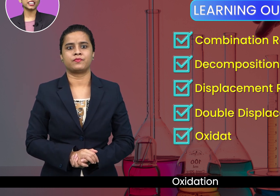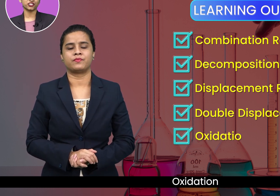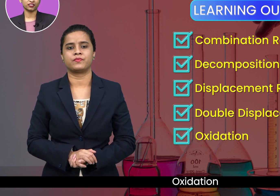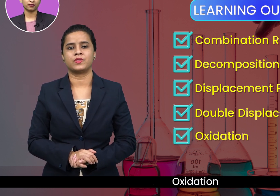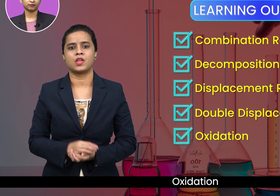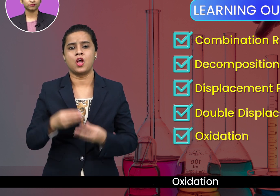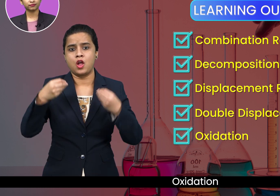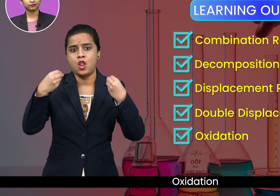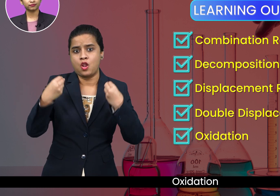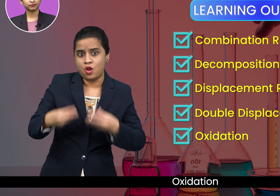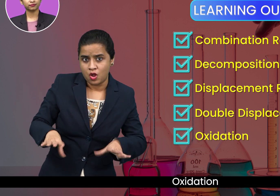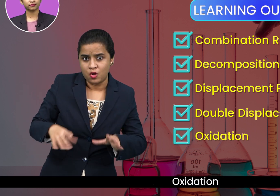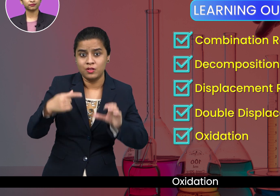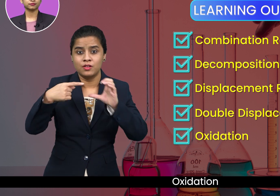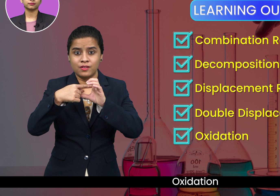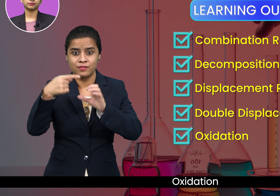oxidation,